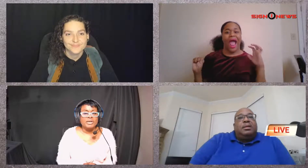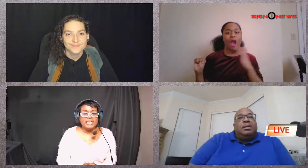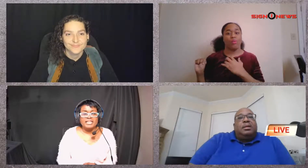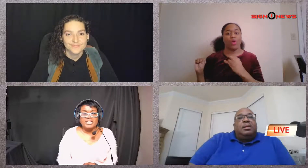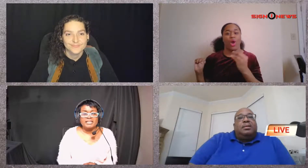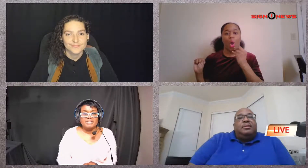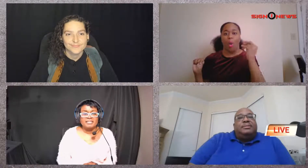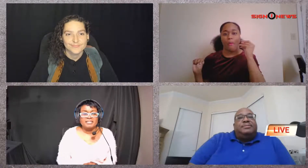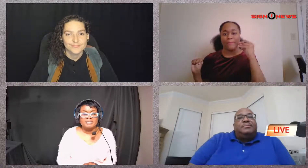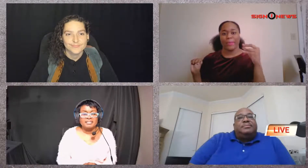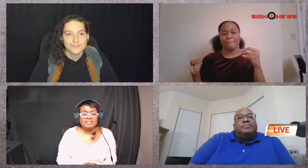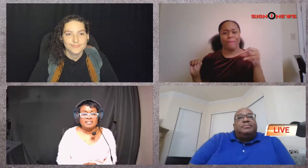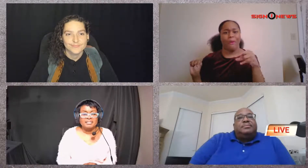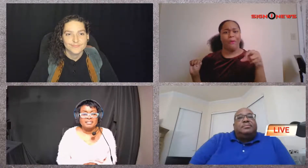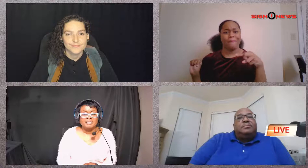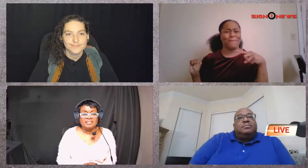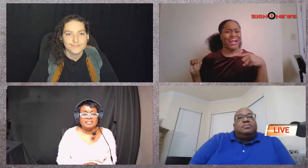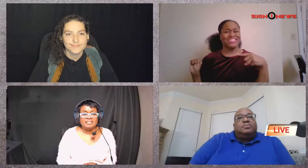And also, I want to add that